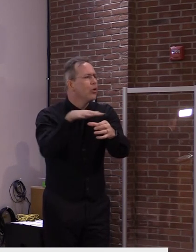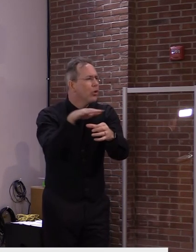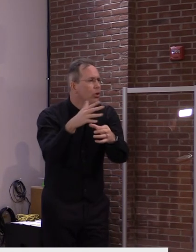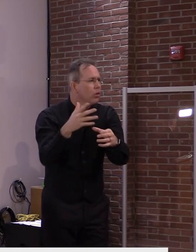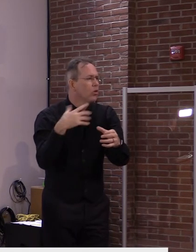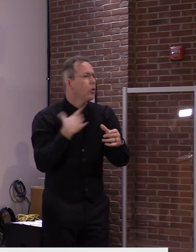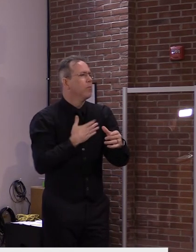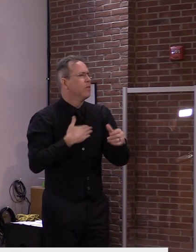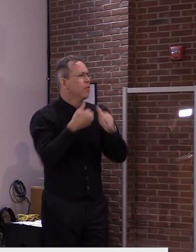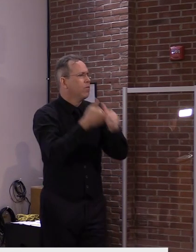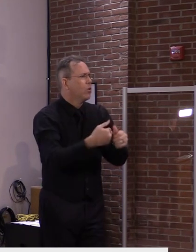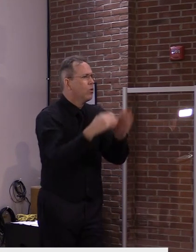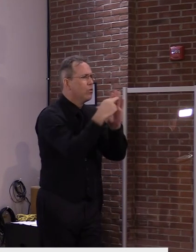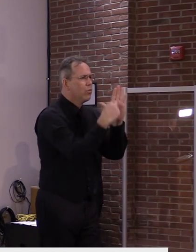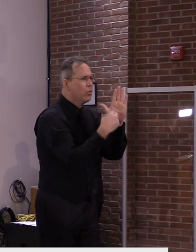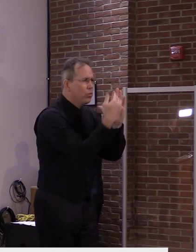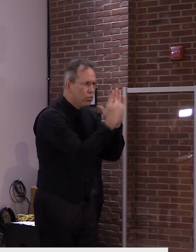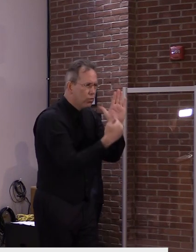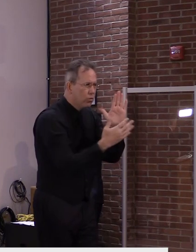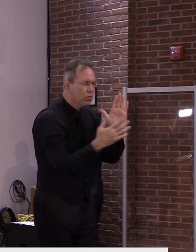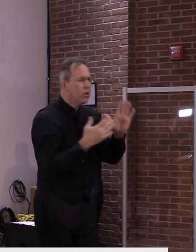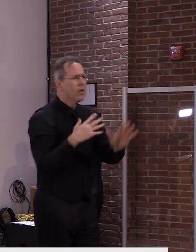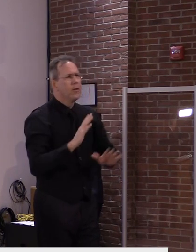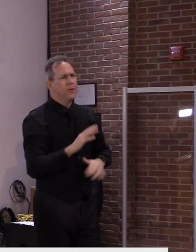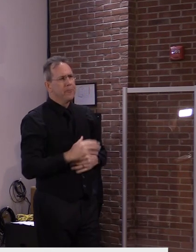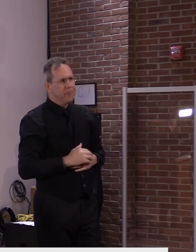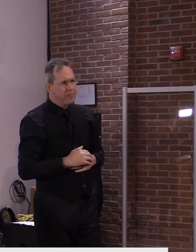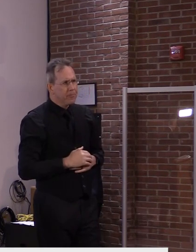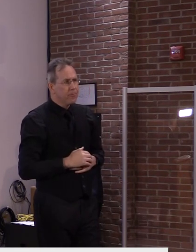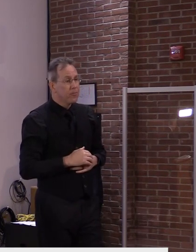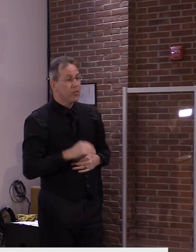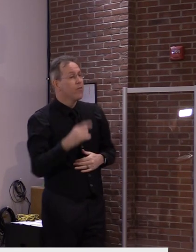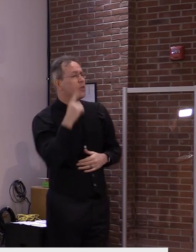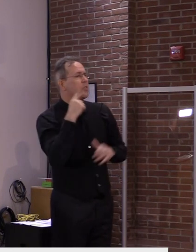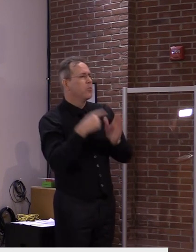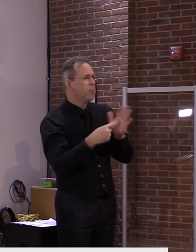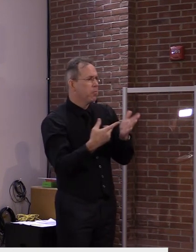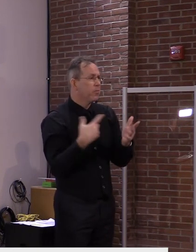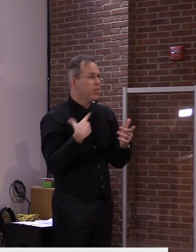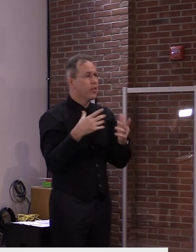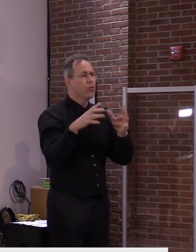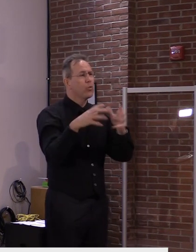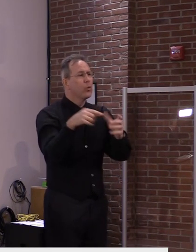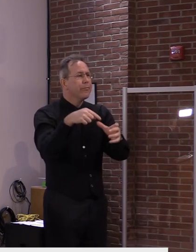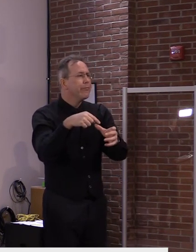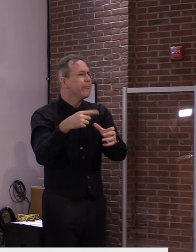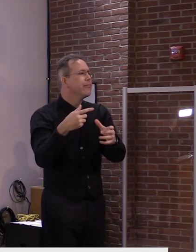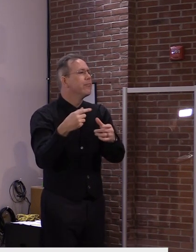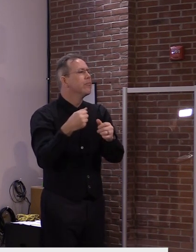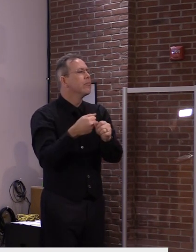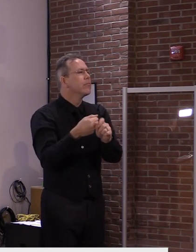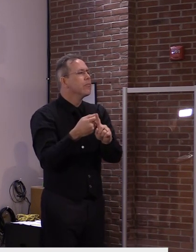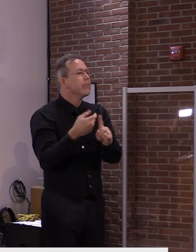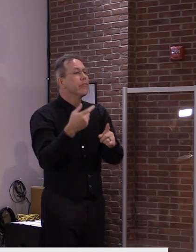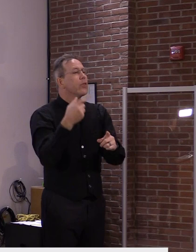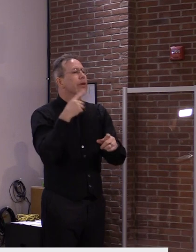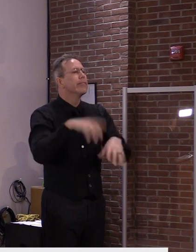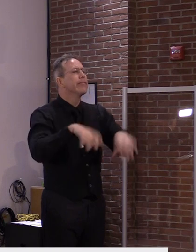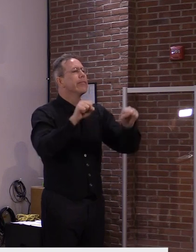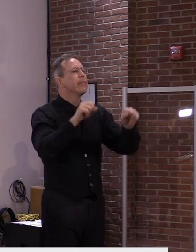for example, we have some clubs that are looking to offer blood drives. We have some that are vaccination